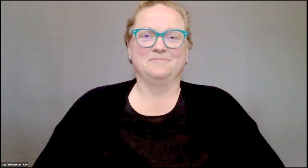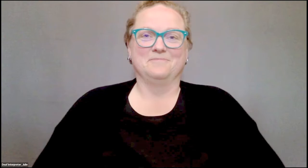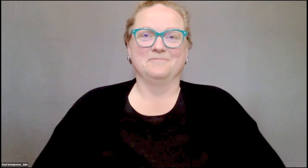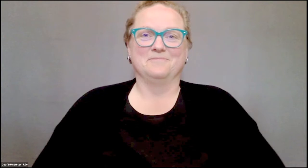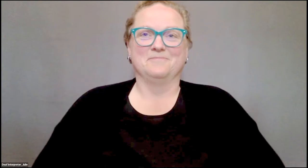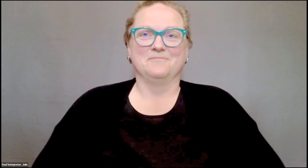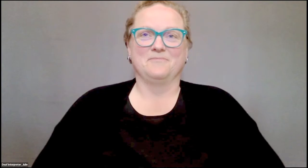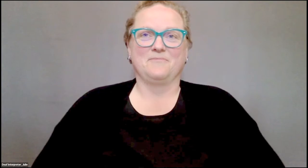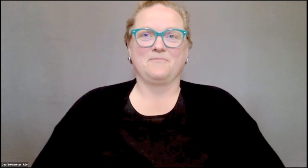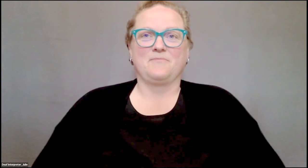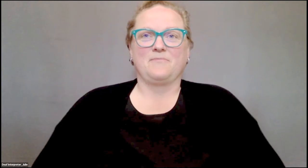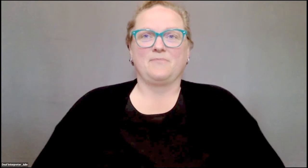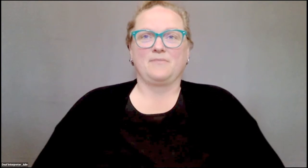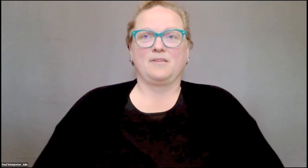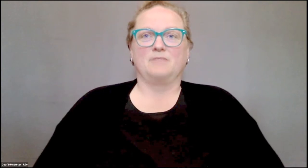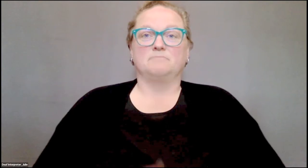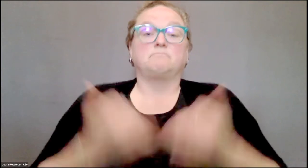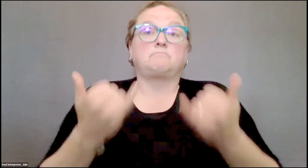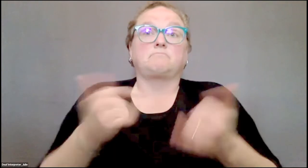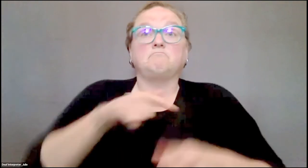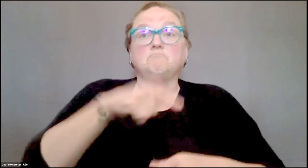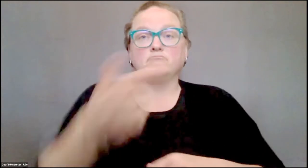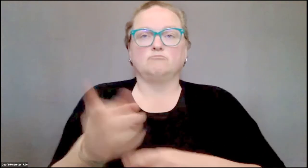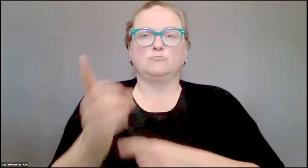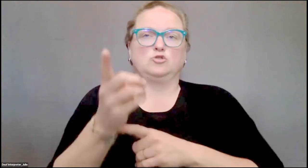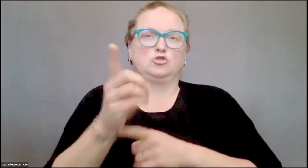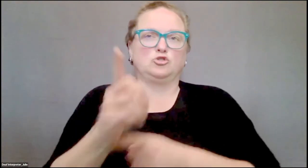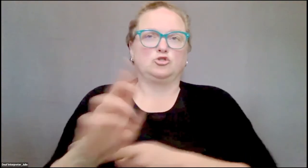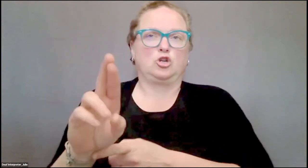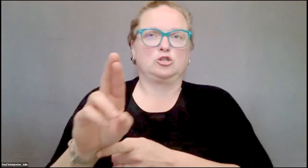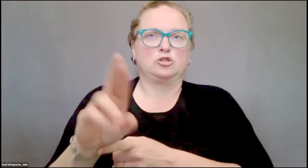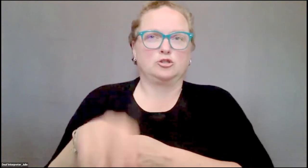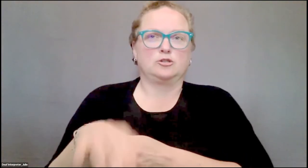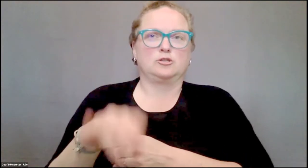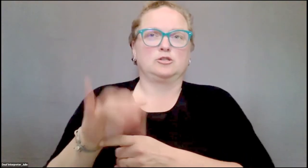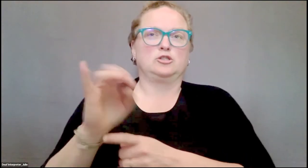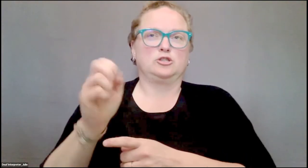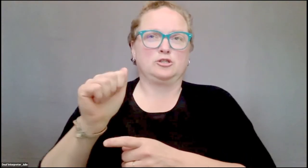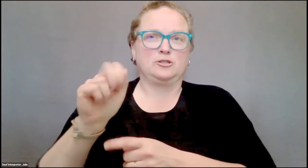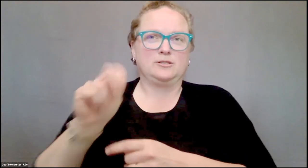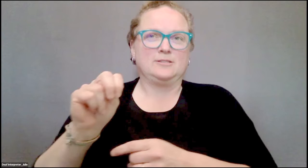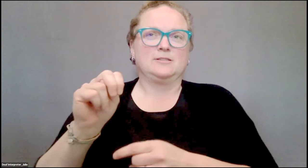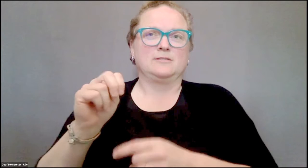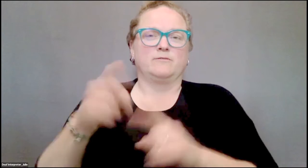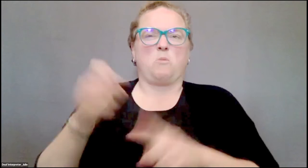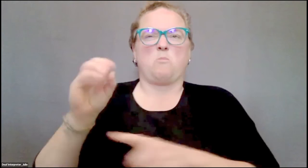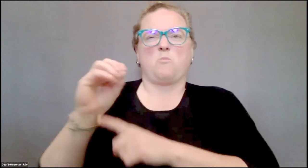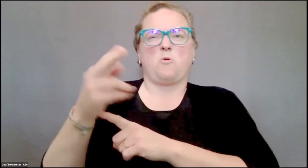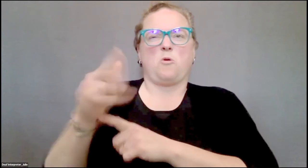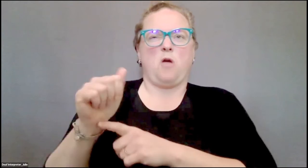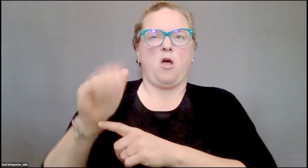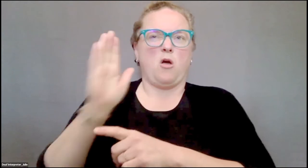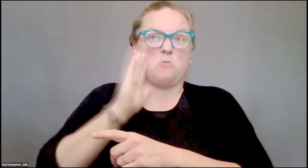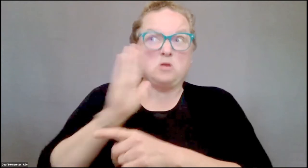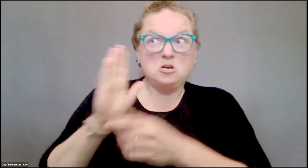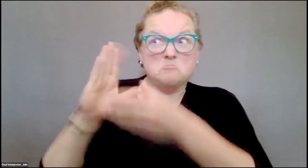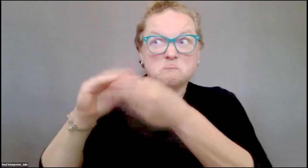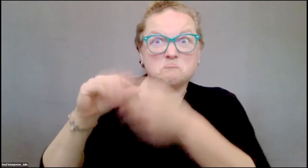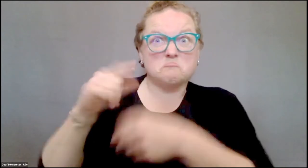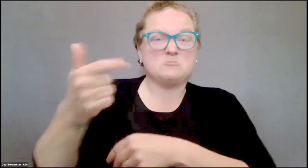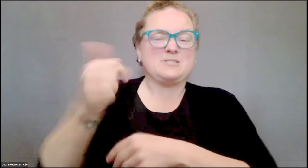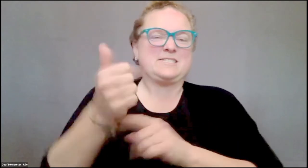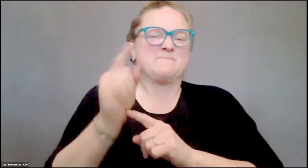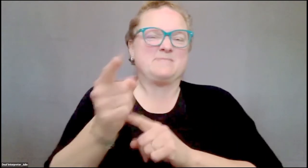for an update and information from OHA. Dr. Jean, you'll have about 10 minutes. And if we could have the slide shared.